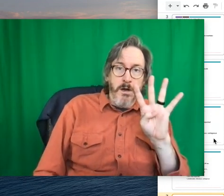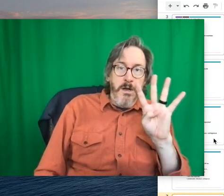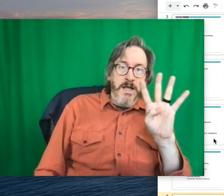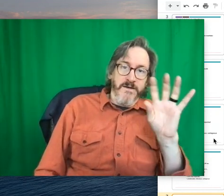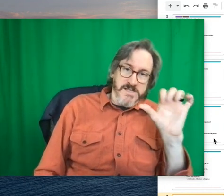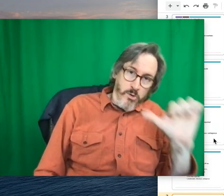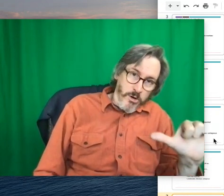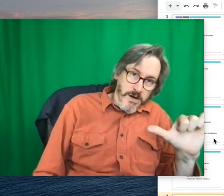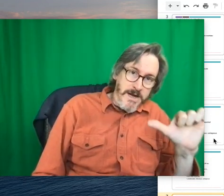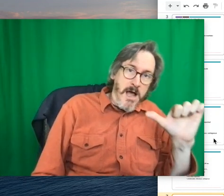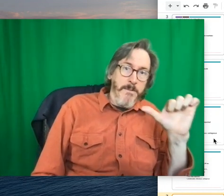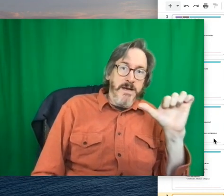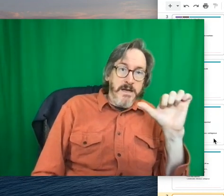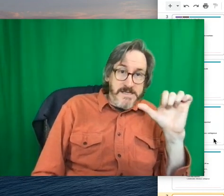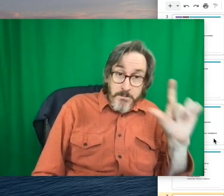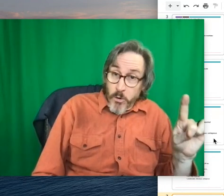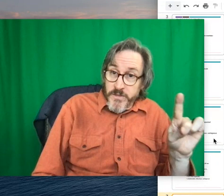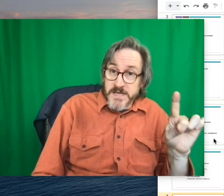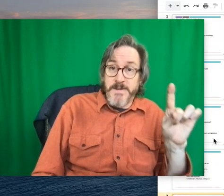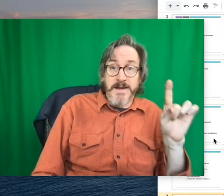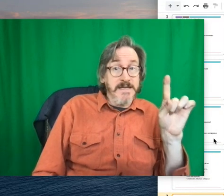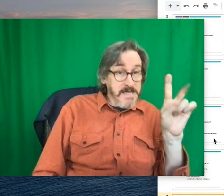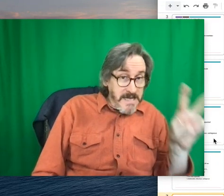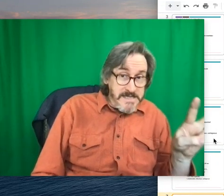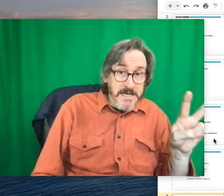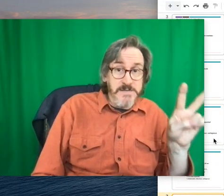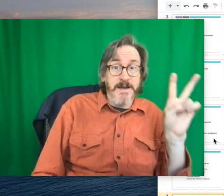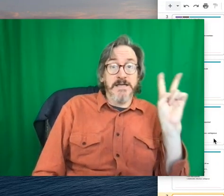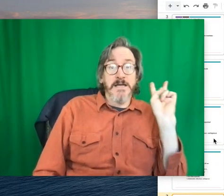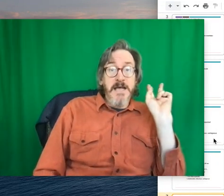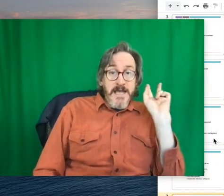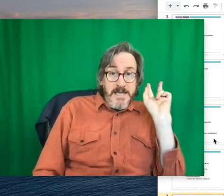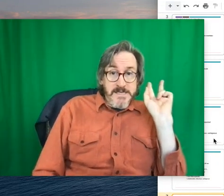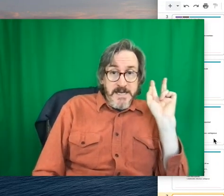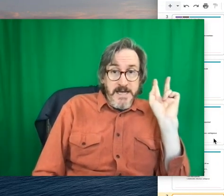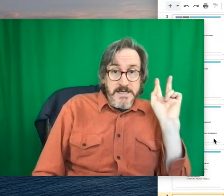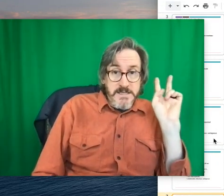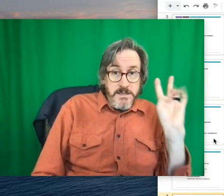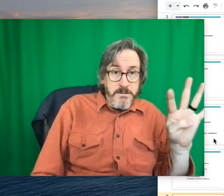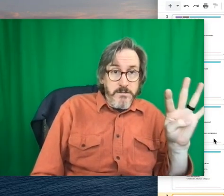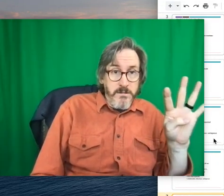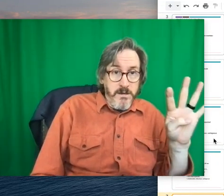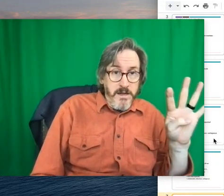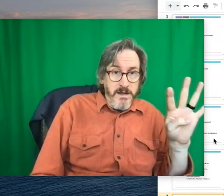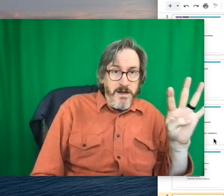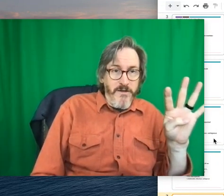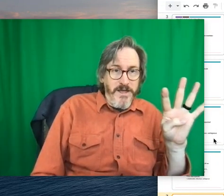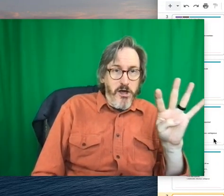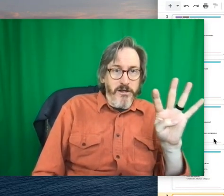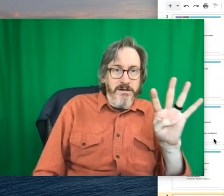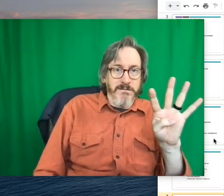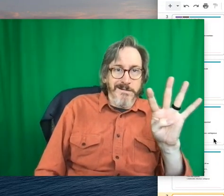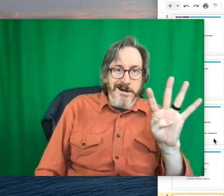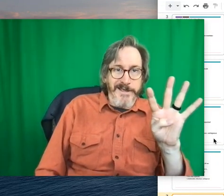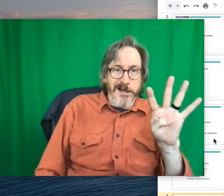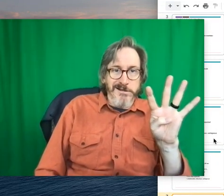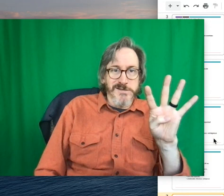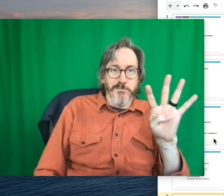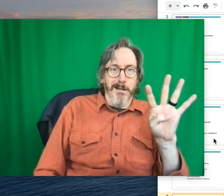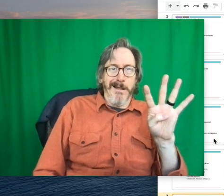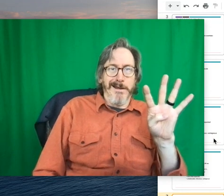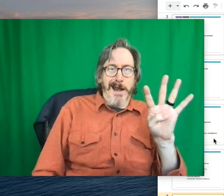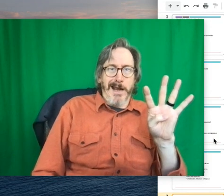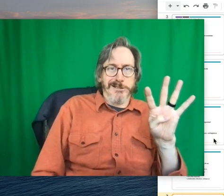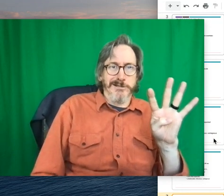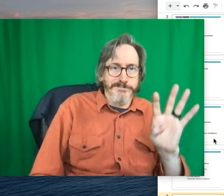four. Is it ordinary common? Is it more than expected? Is it less than expected? Is it Are they calling? Are they calling